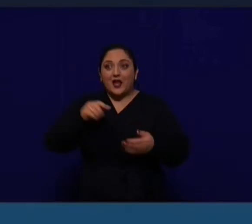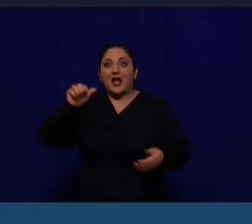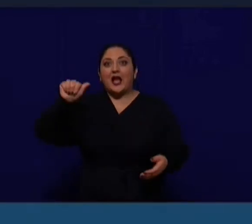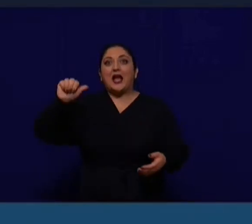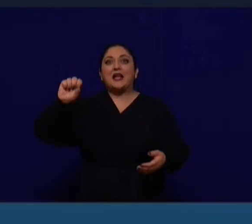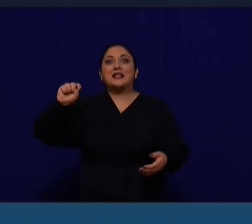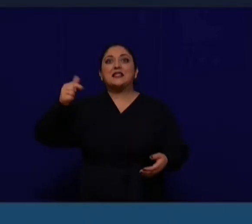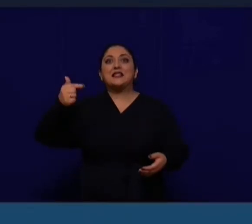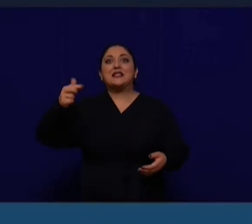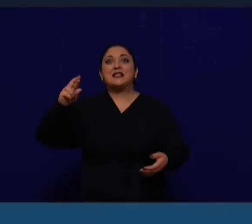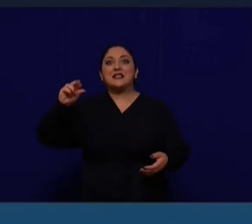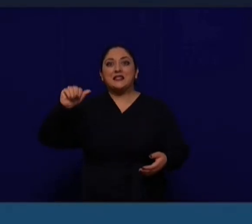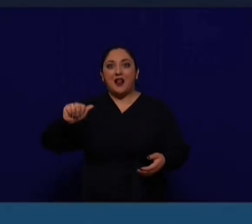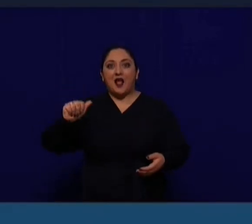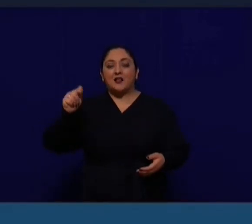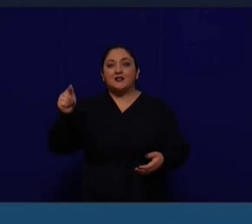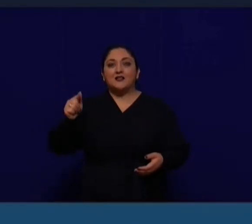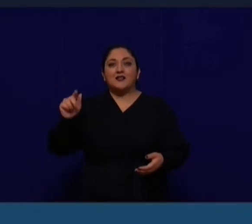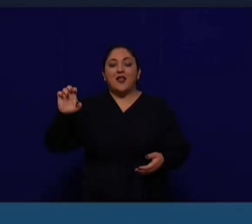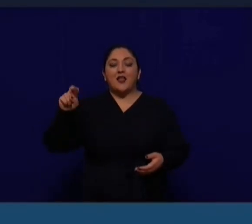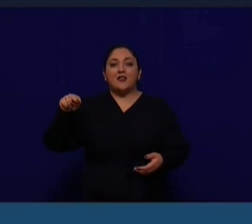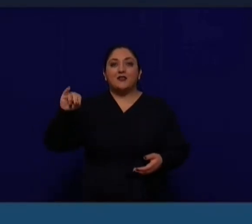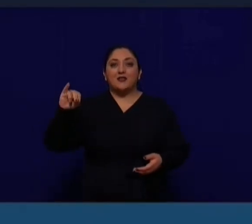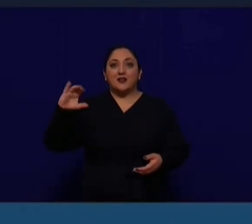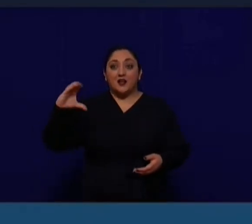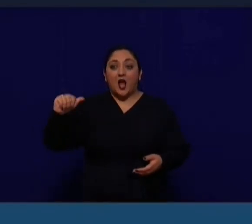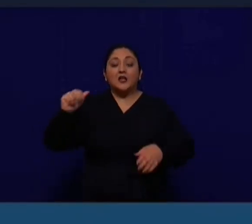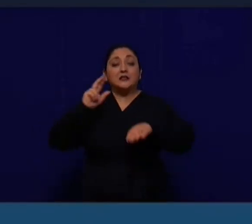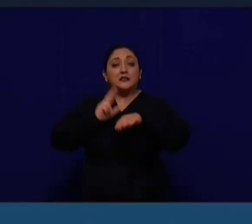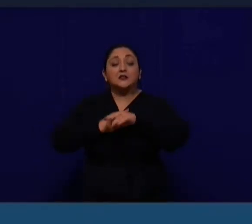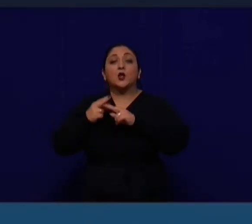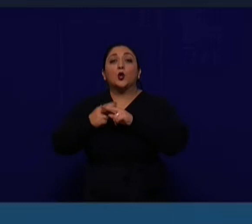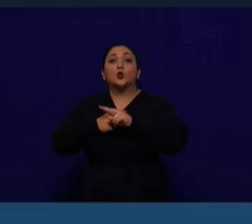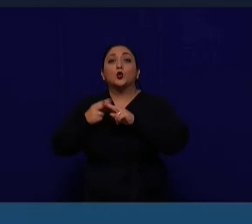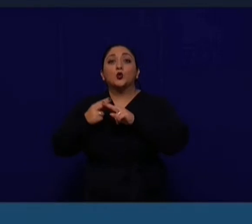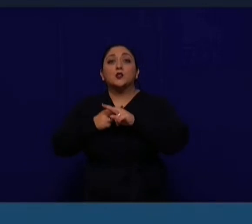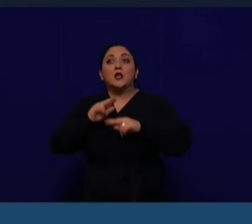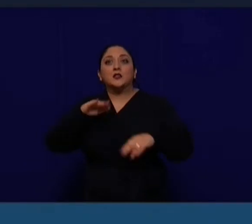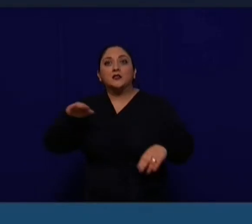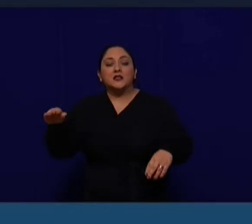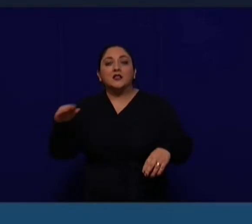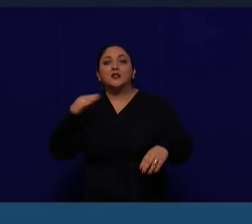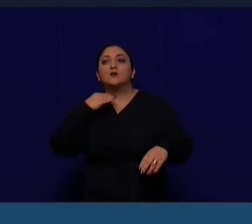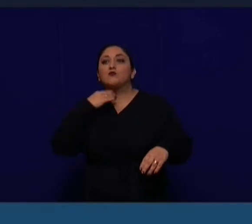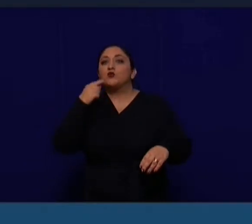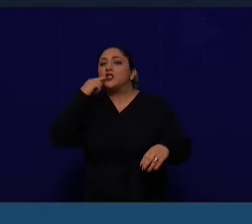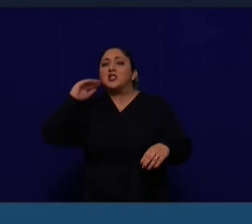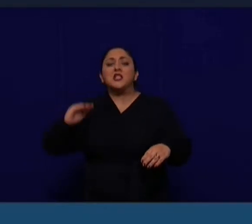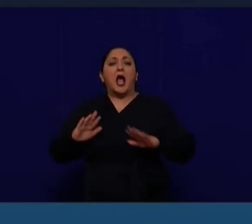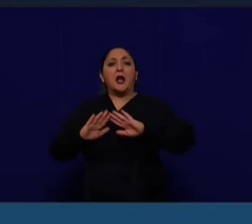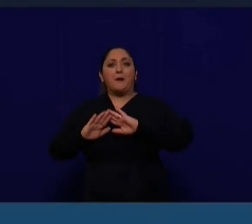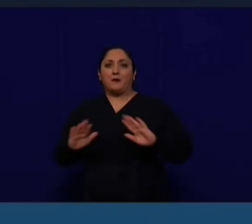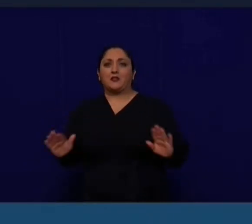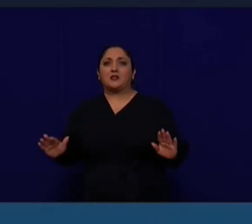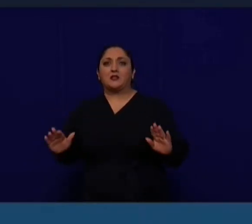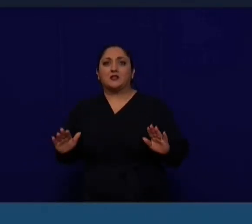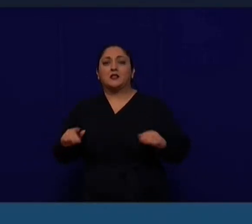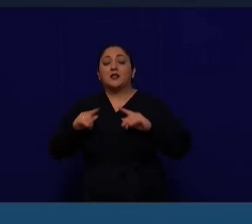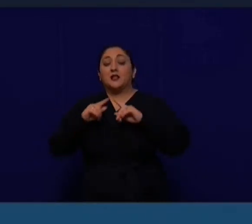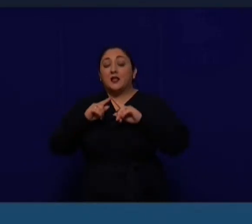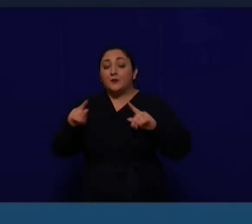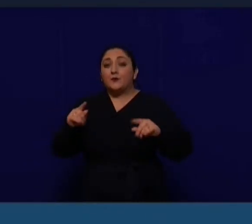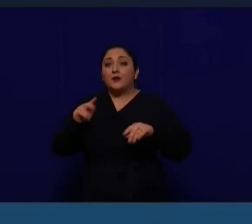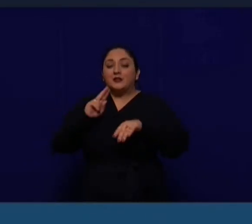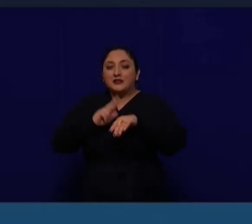qiegħda toffri dik l-informazzjoni li aħna għandna bżonn li bl-informazzjoni li hemm bżonn dwar l-AstraZeneca li din